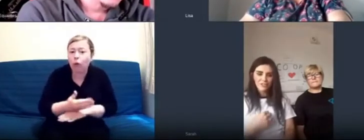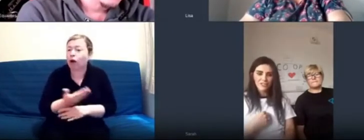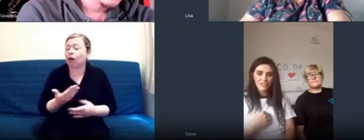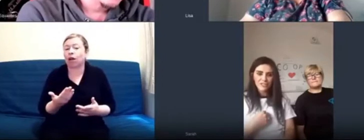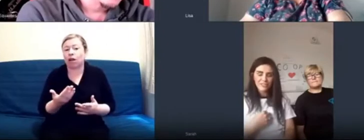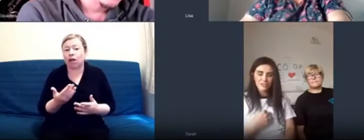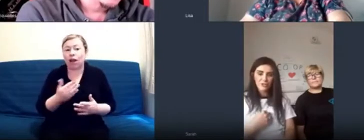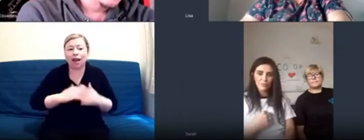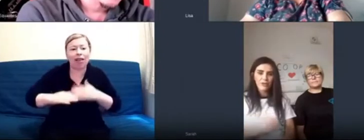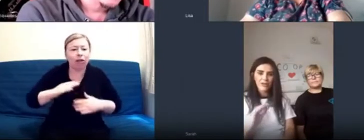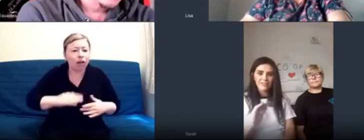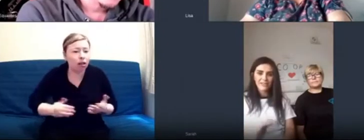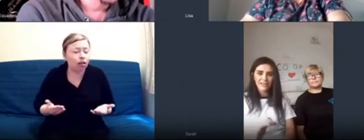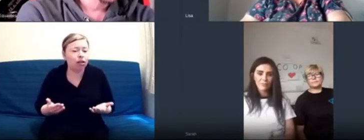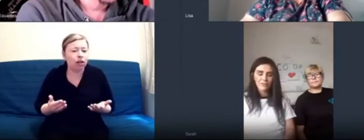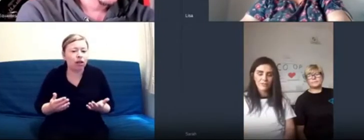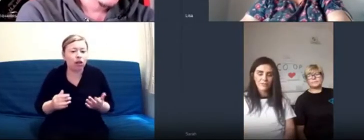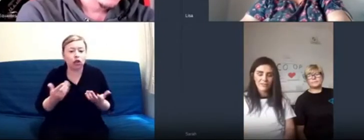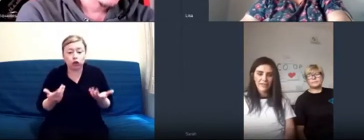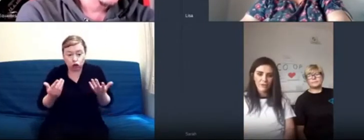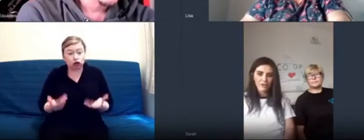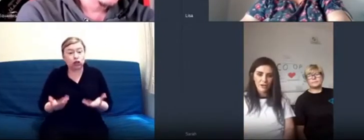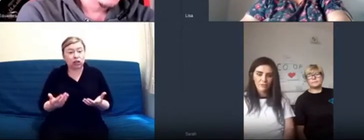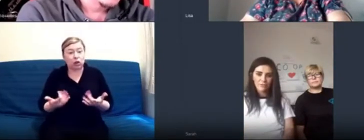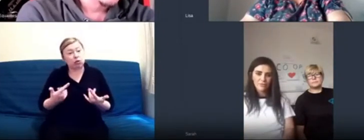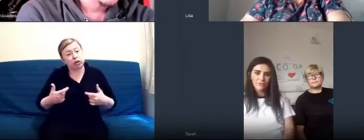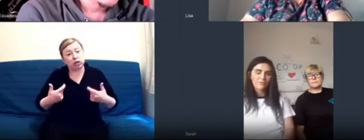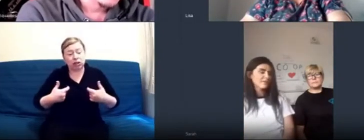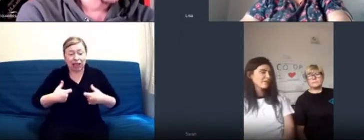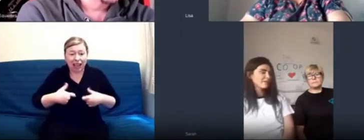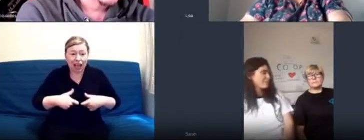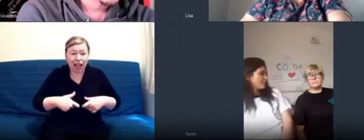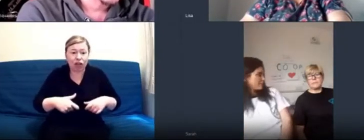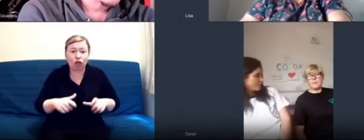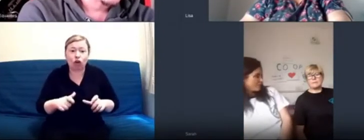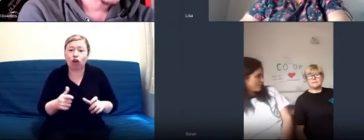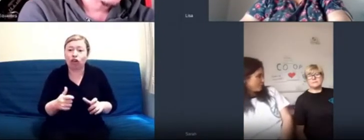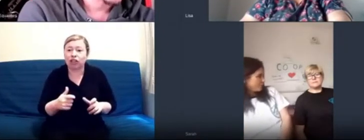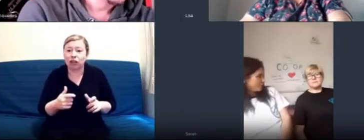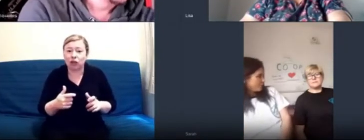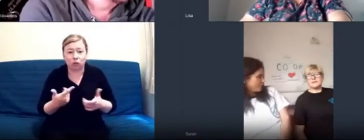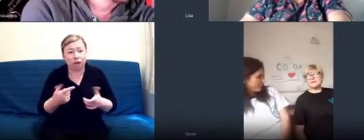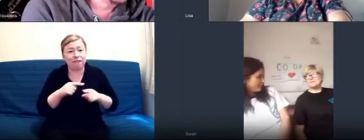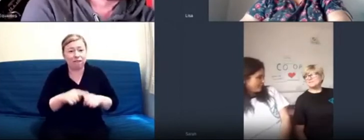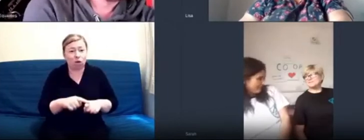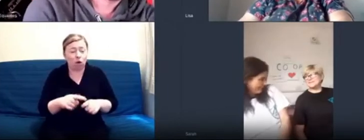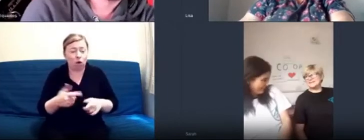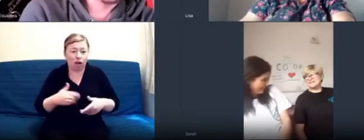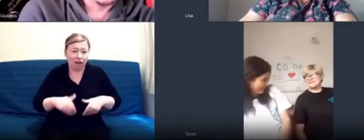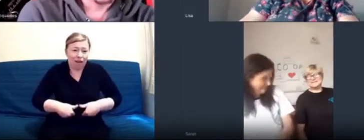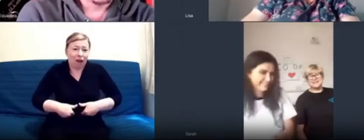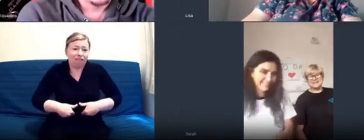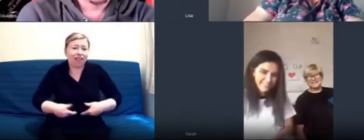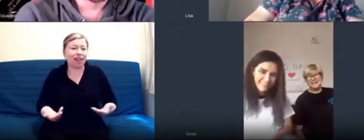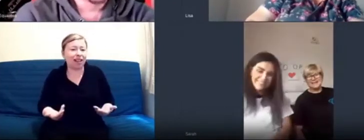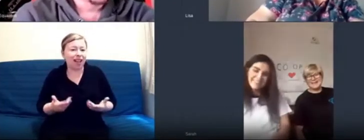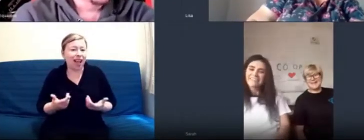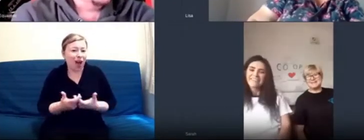go by intuition in this group, and the time will come. We're led by intuition quite a lot. Yeah.